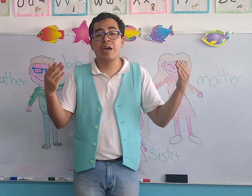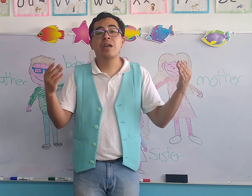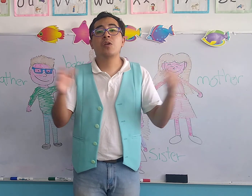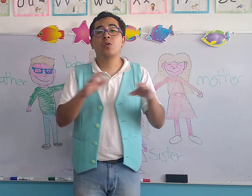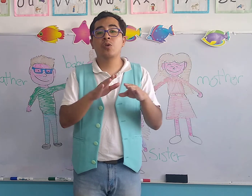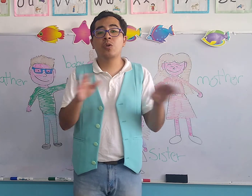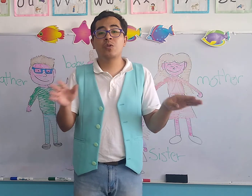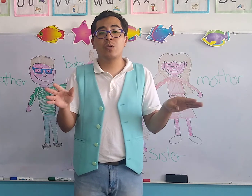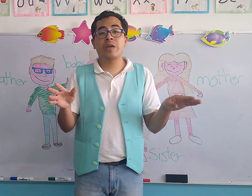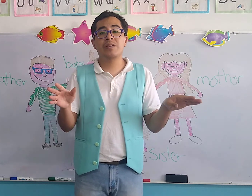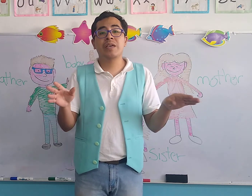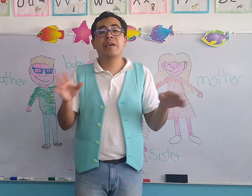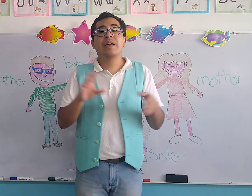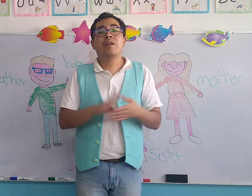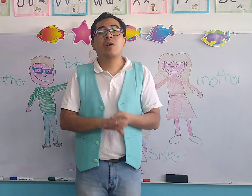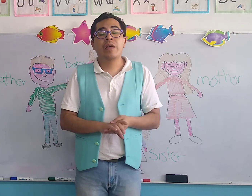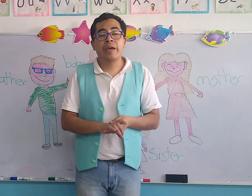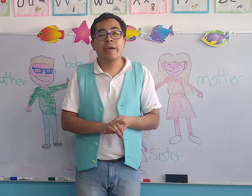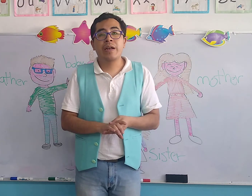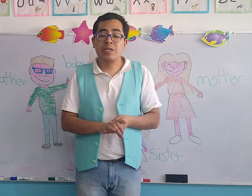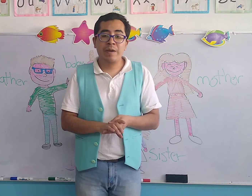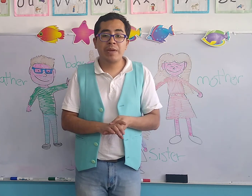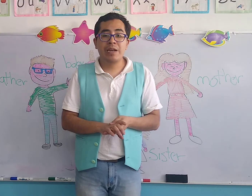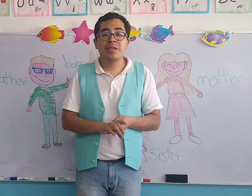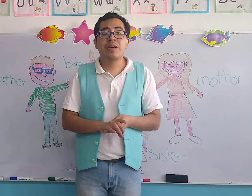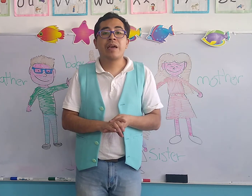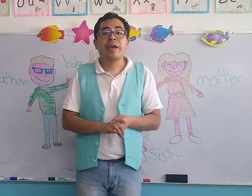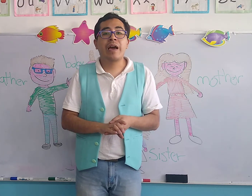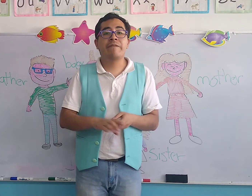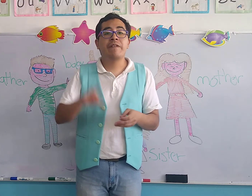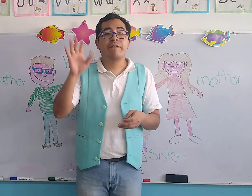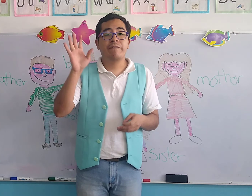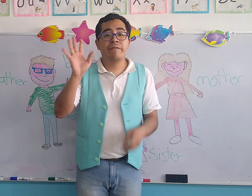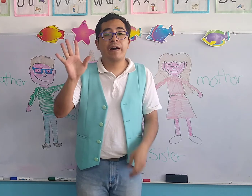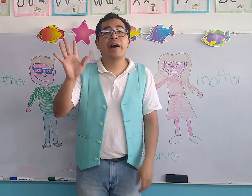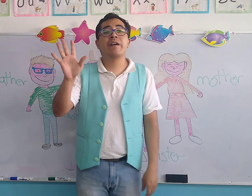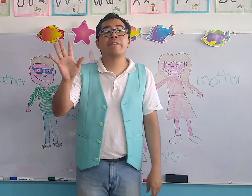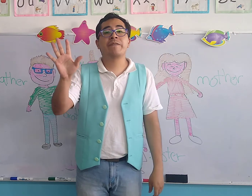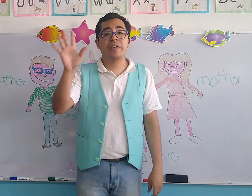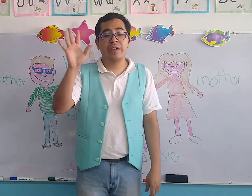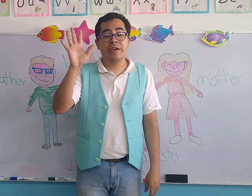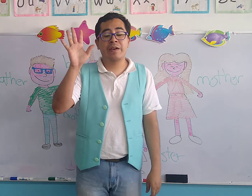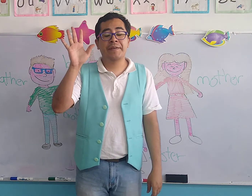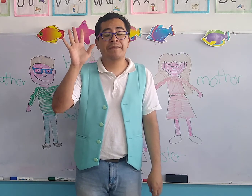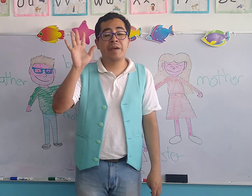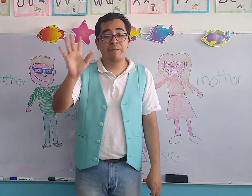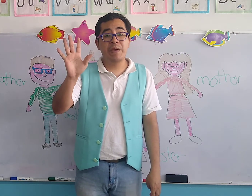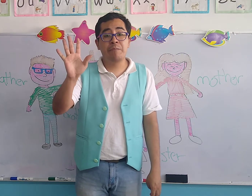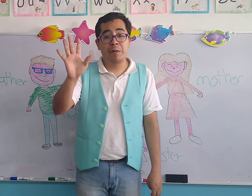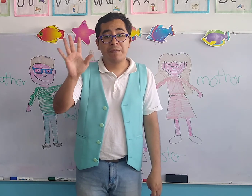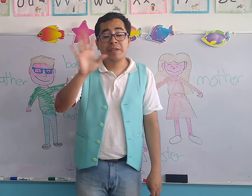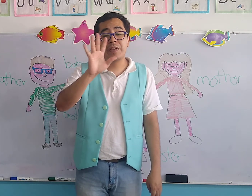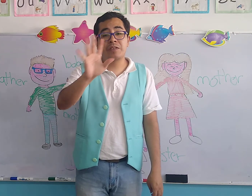mayoría, no todas, las familias have five people, tienen